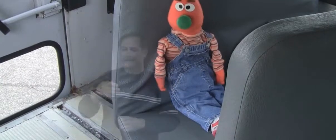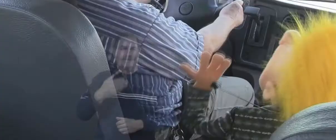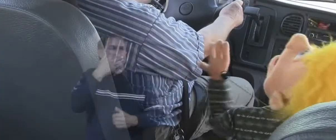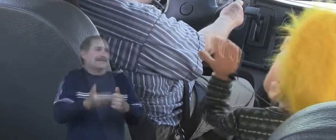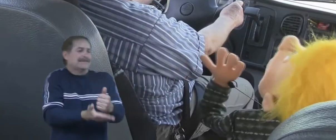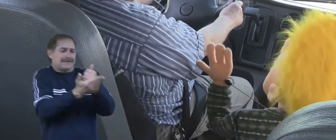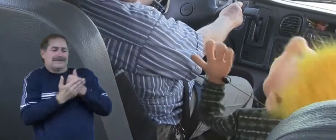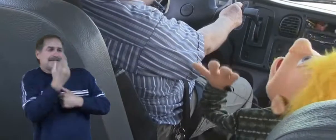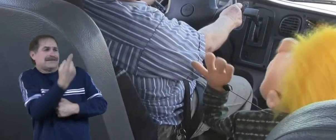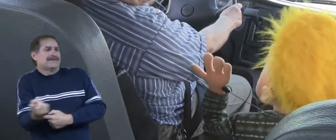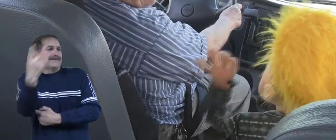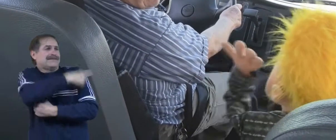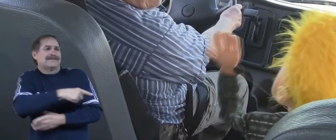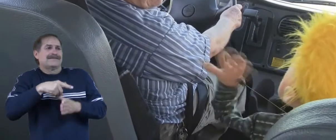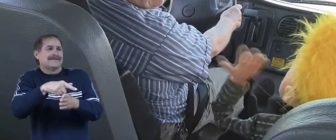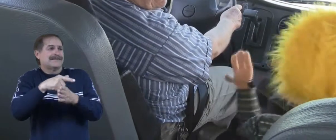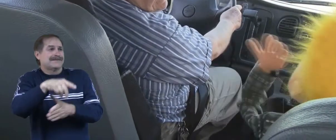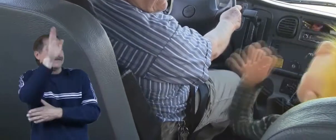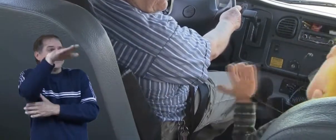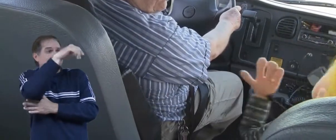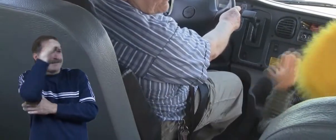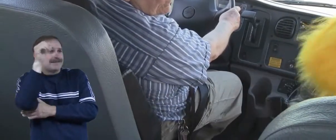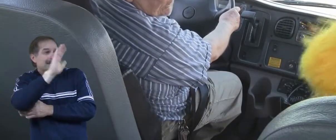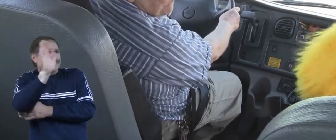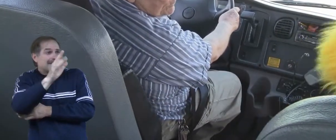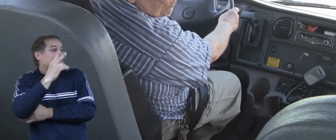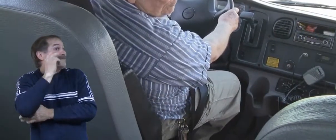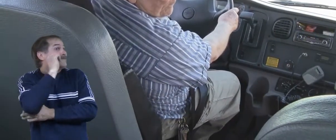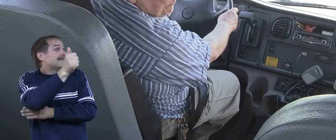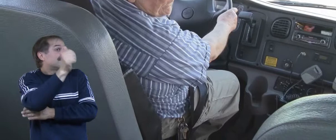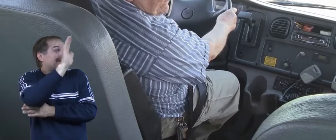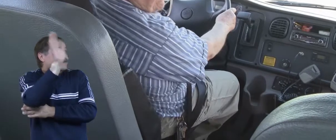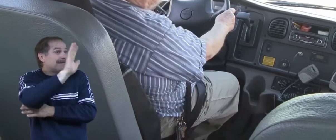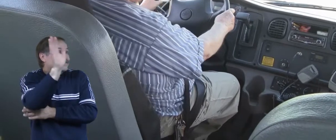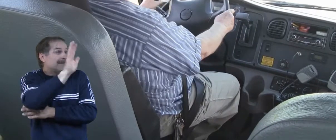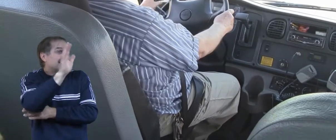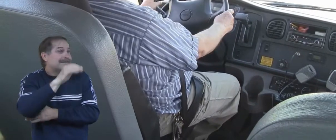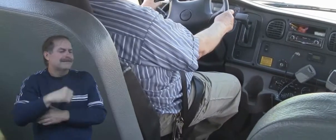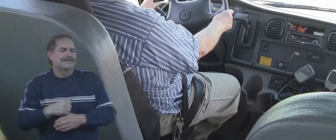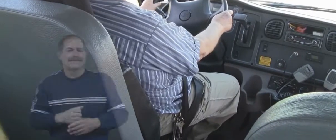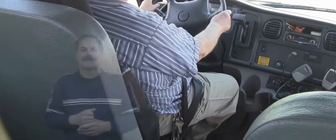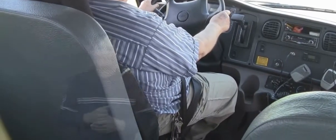There you go. Bye-bye, bus driver. See you, Andy. Bye. Watch the steps. Don't trip. Bye, Timmy.